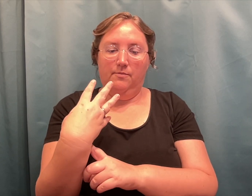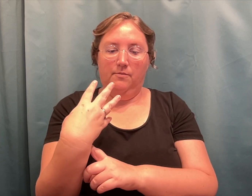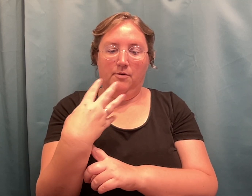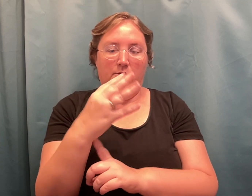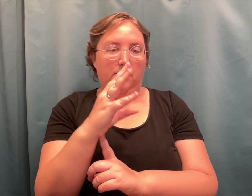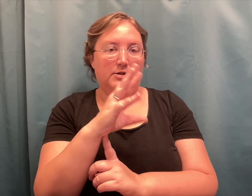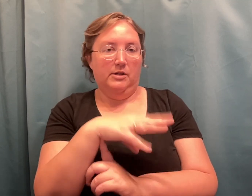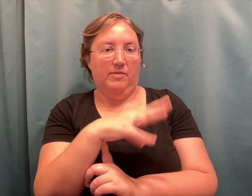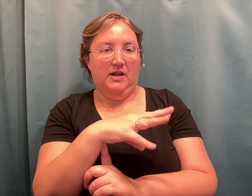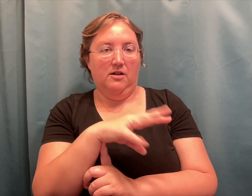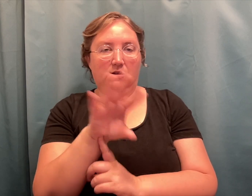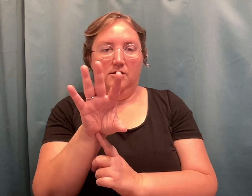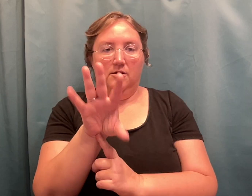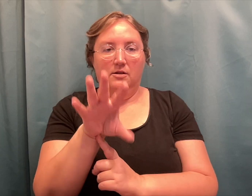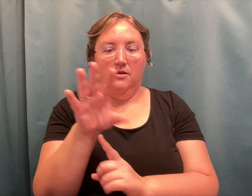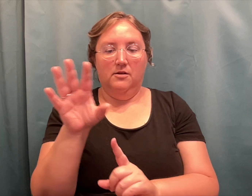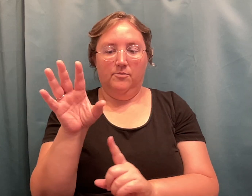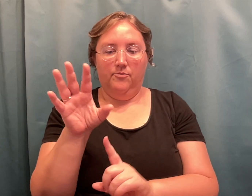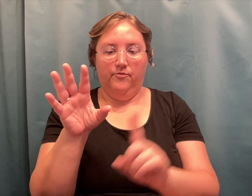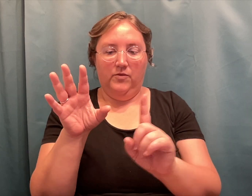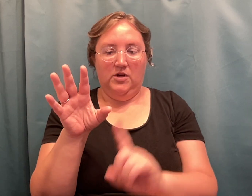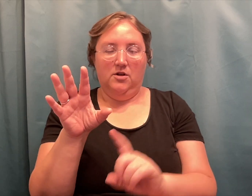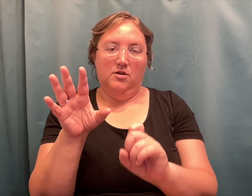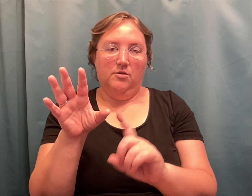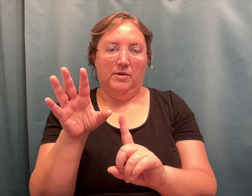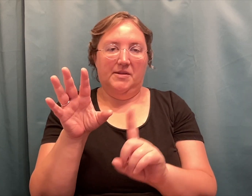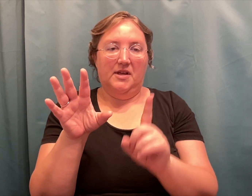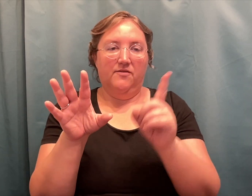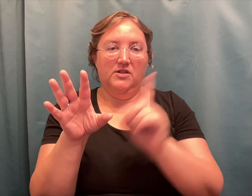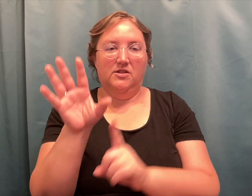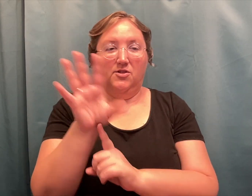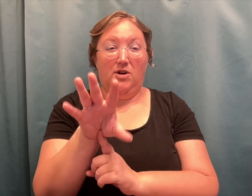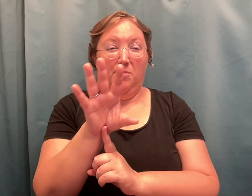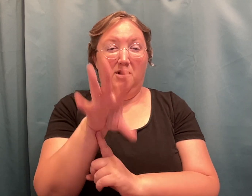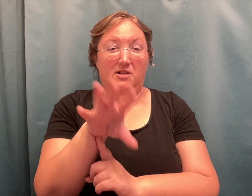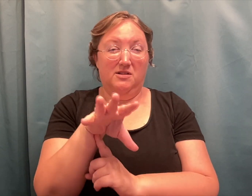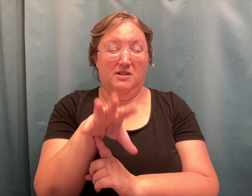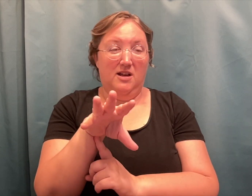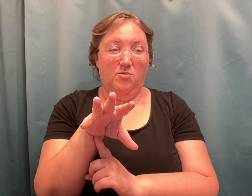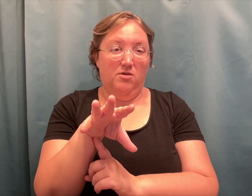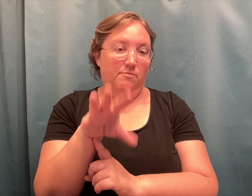something else. Maybe think if this is the tripod and this is the camera.